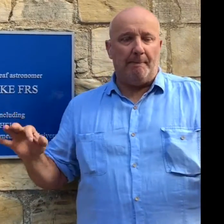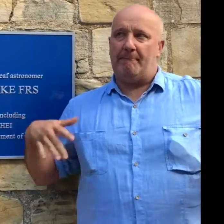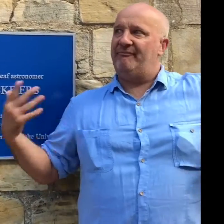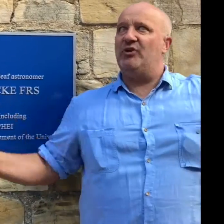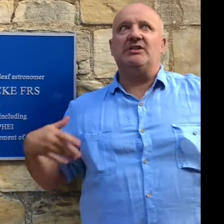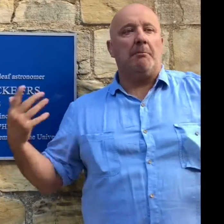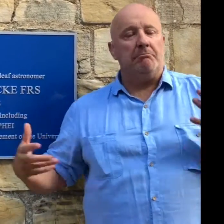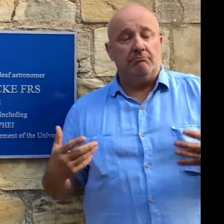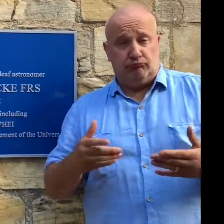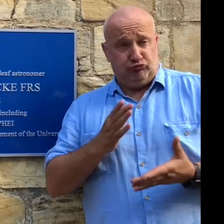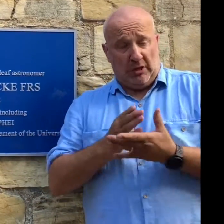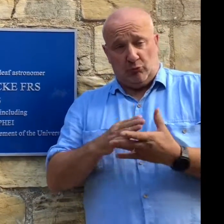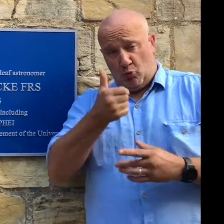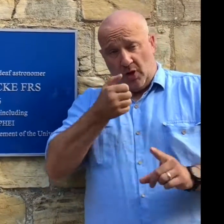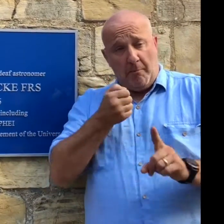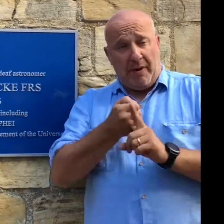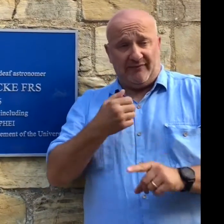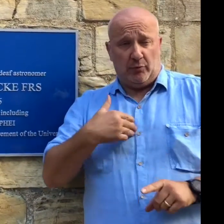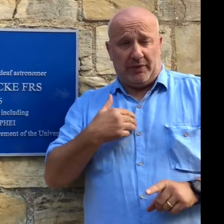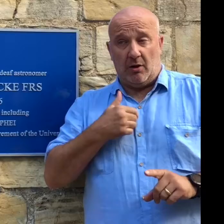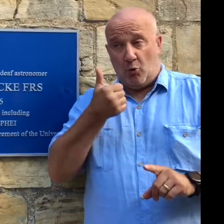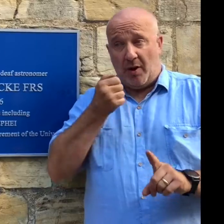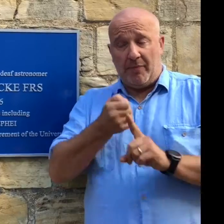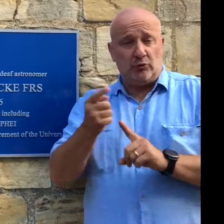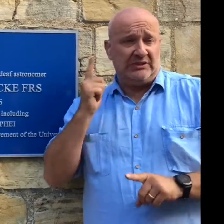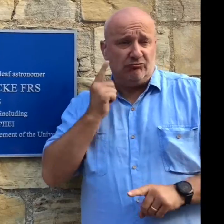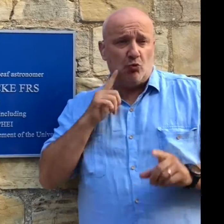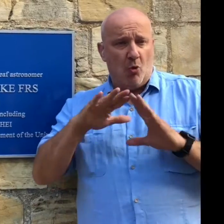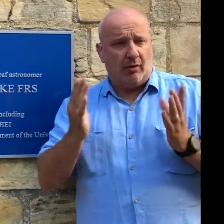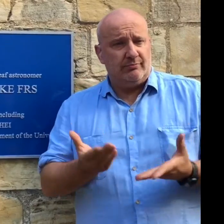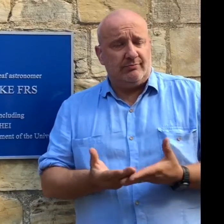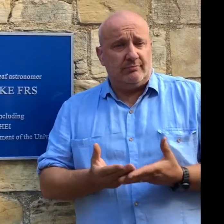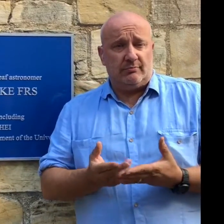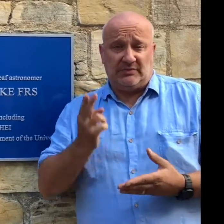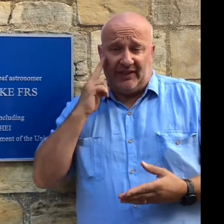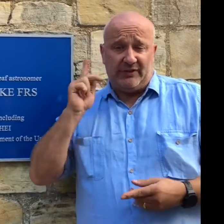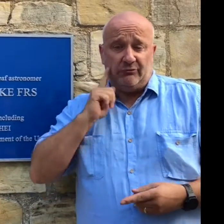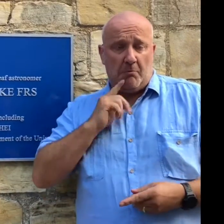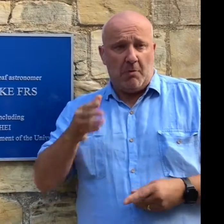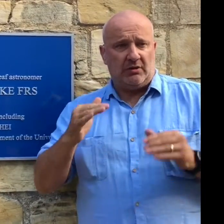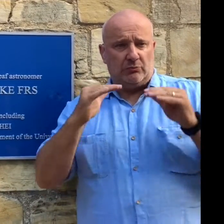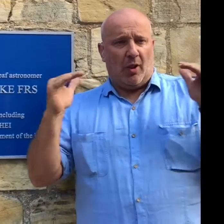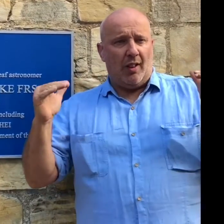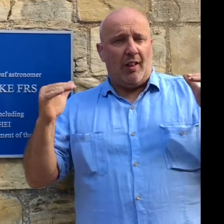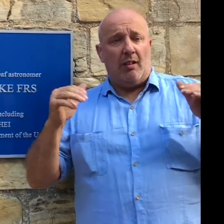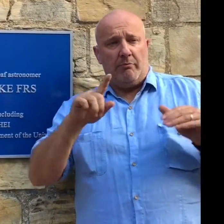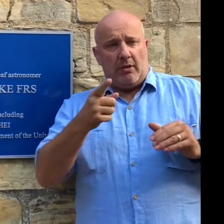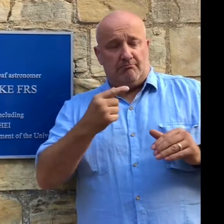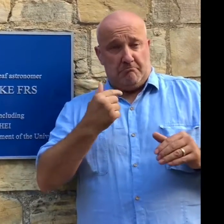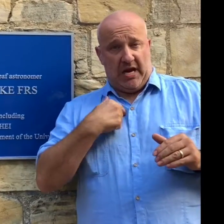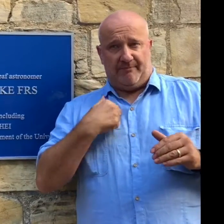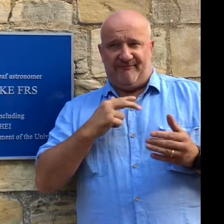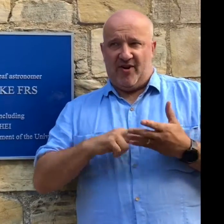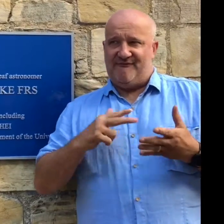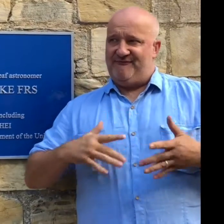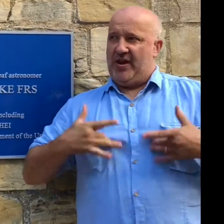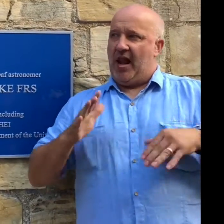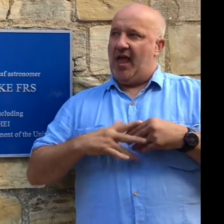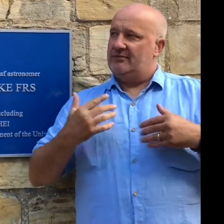freedom, to be honest, to be shown in that way. It's really very impactful for me as a deaf person in the hearing world and wanting to fight for deaf people's